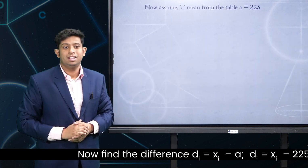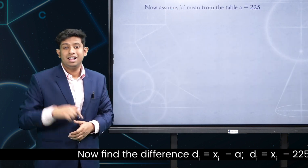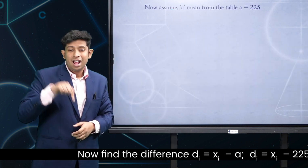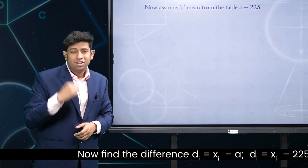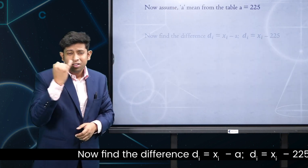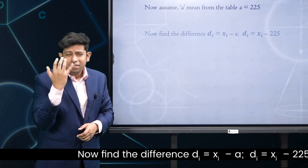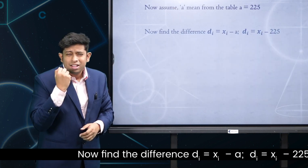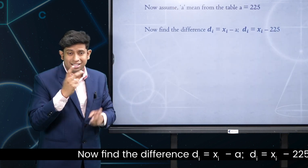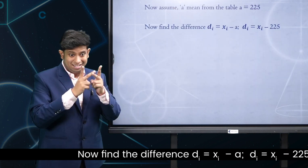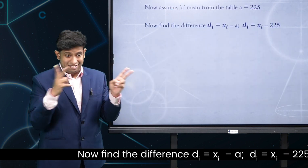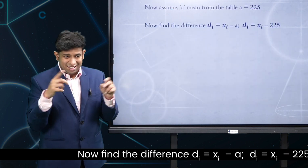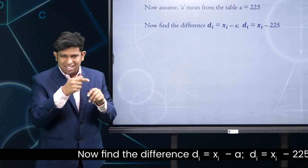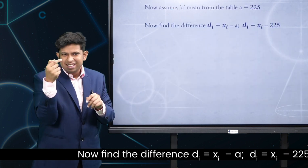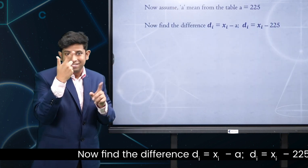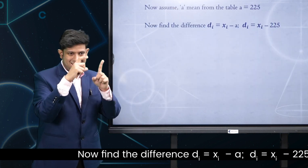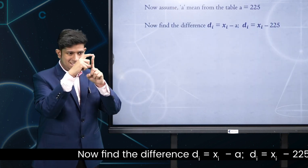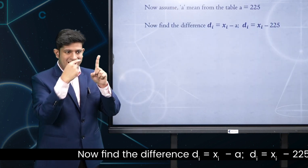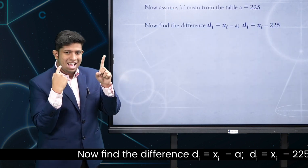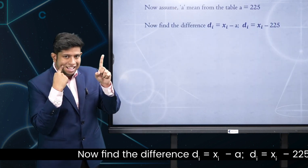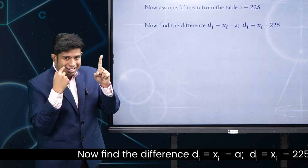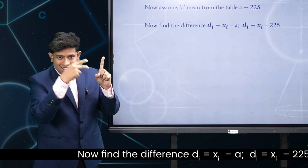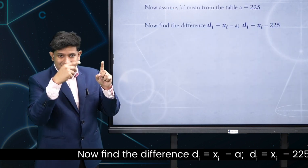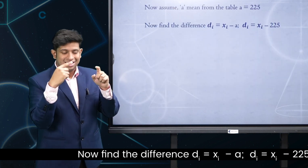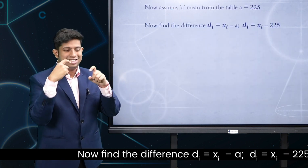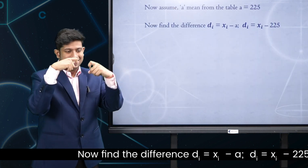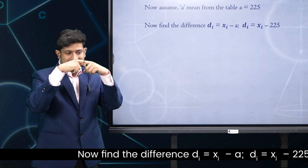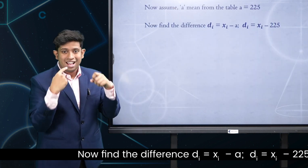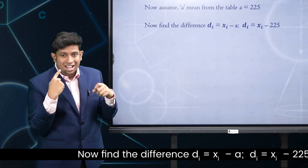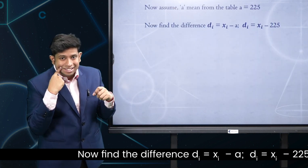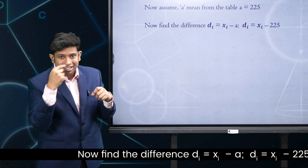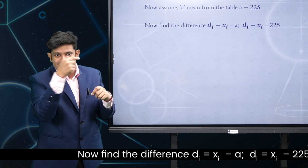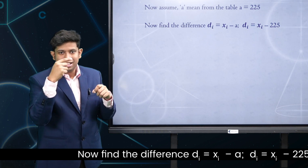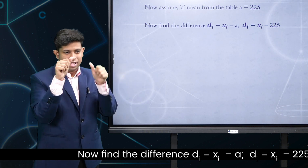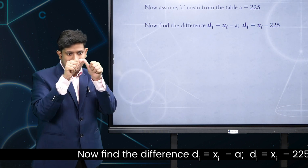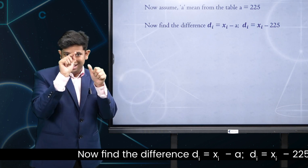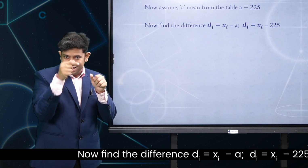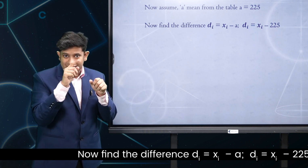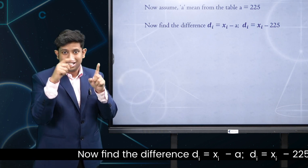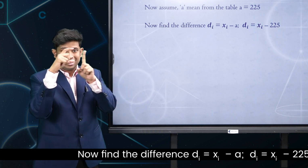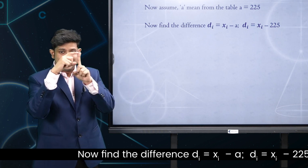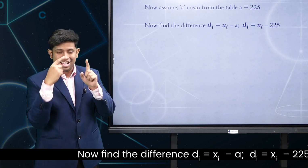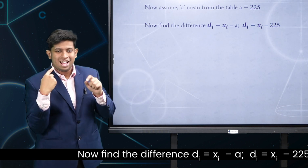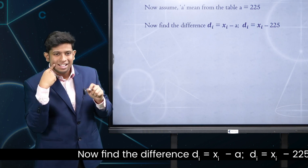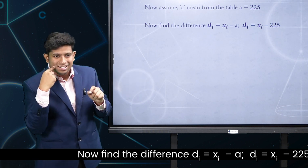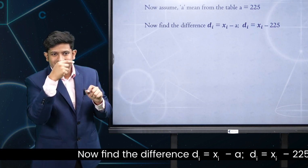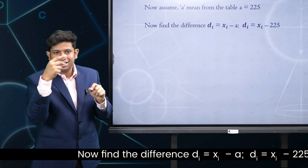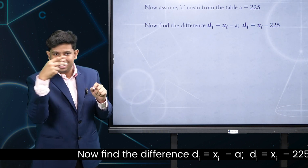Now find the difference di is equal to xi minus a, that is di is equal to